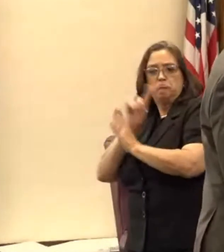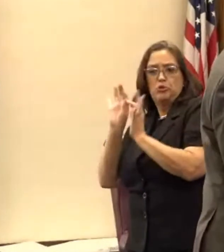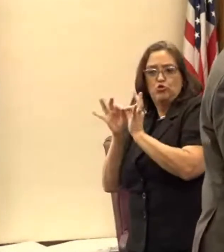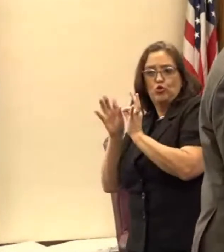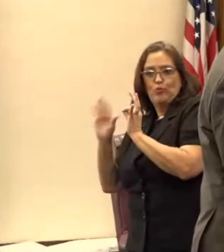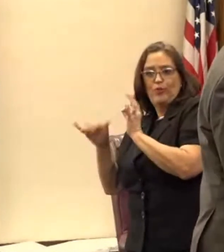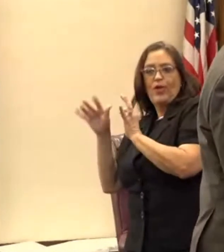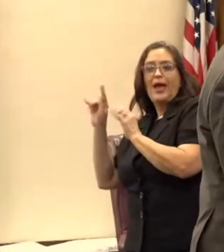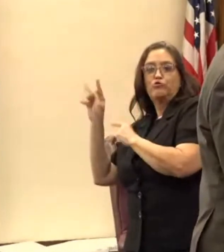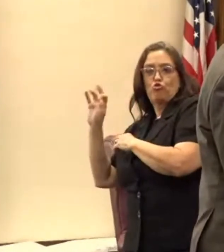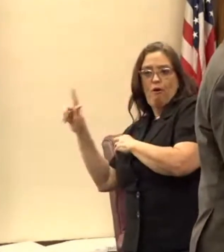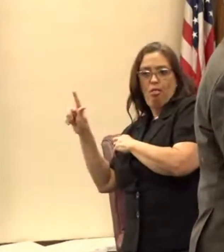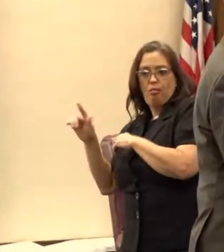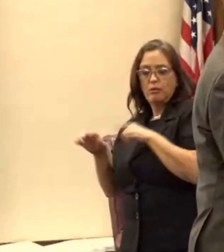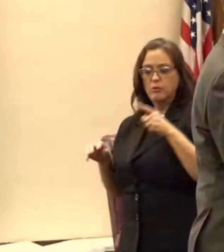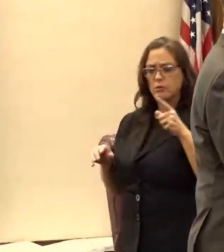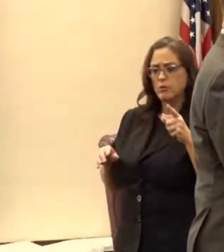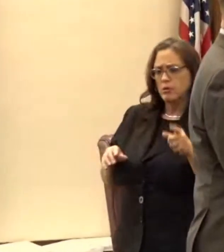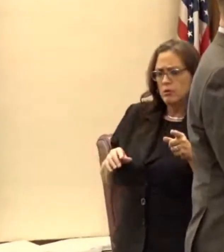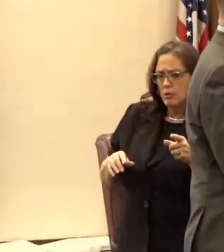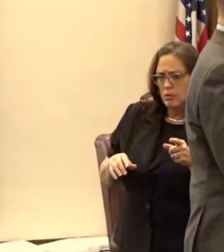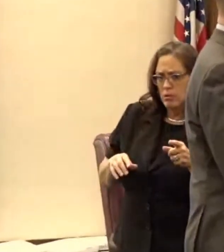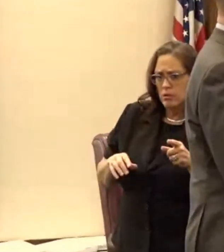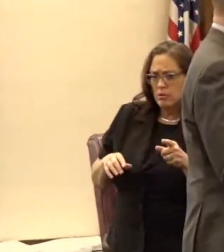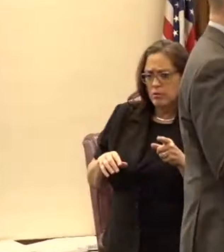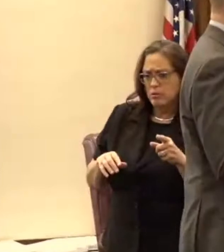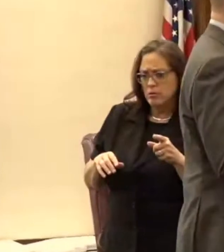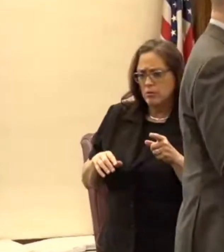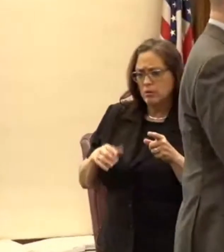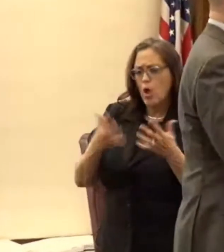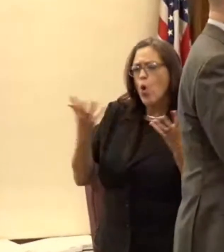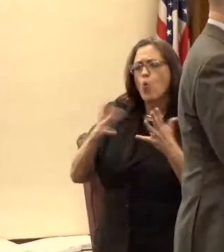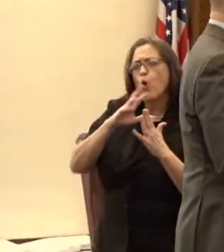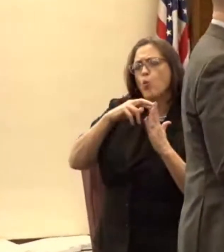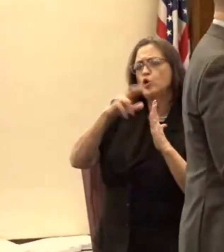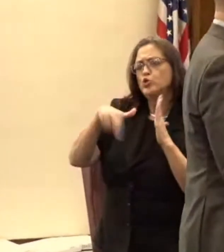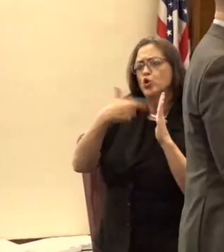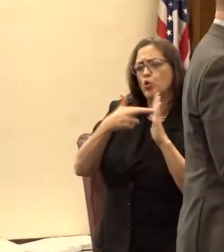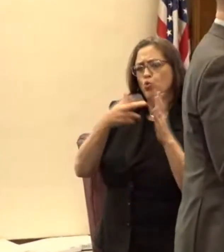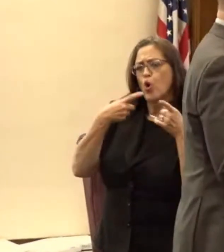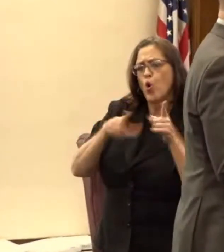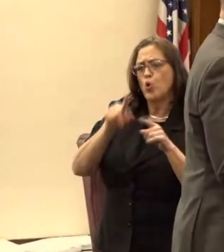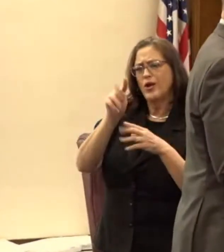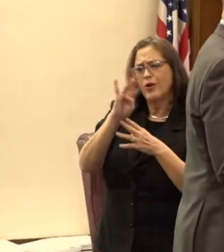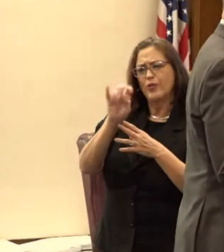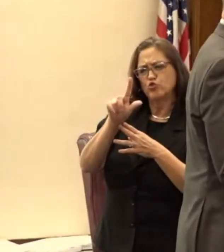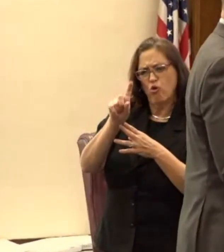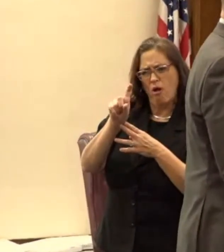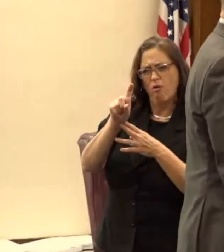in working the trial, what role did you serve at the trial in Mr. Harris's case?